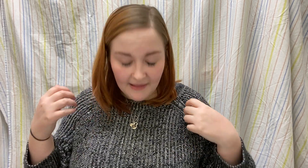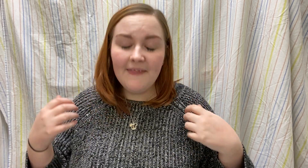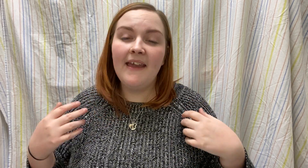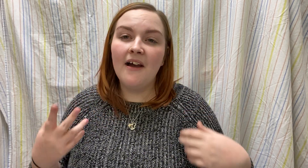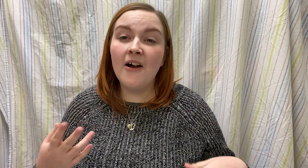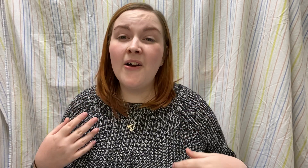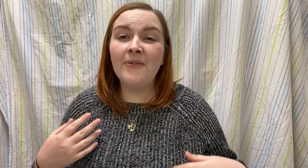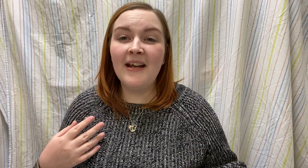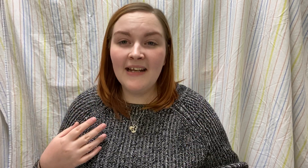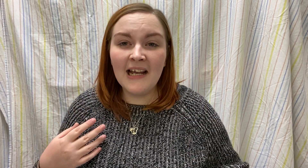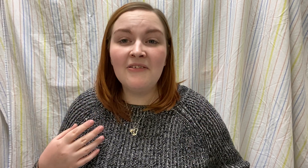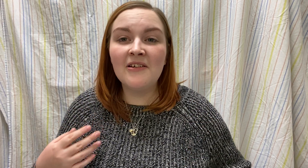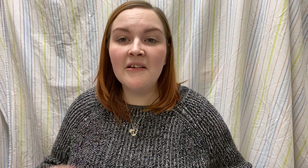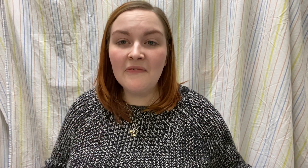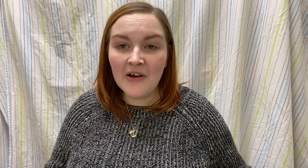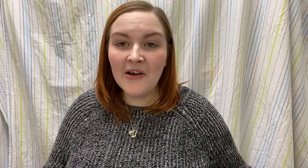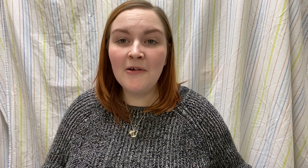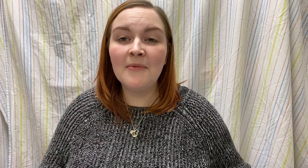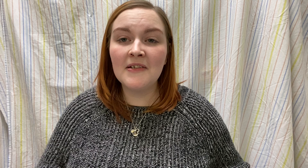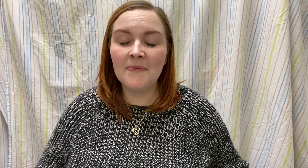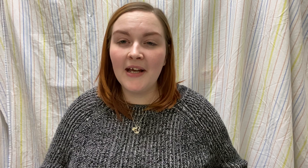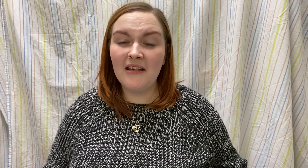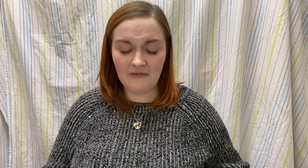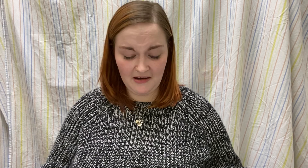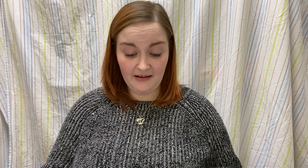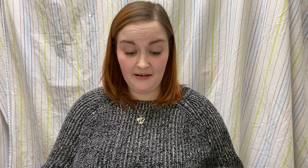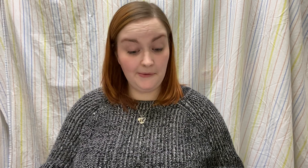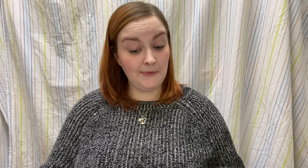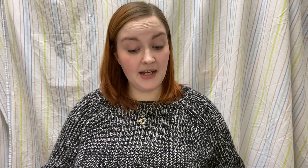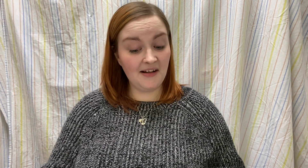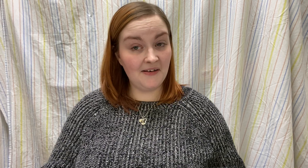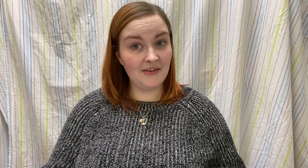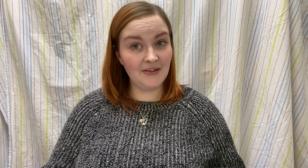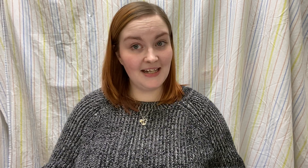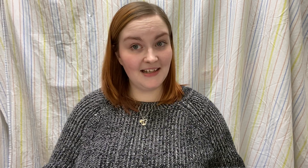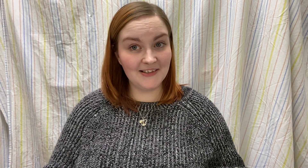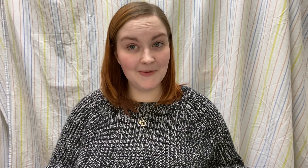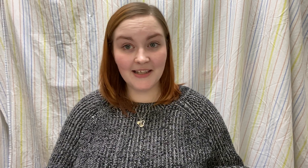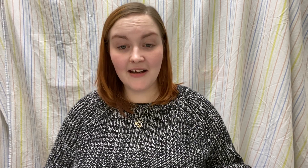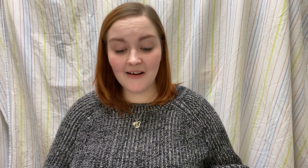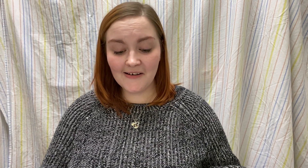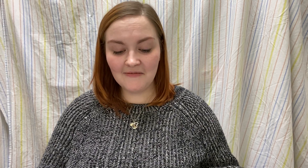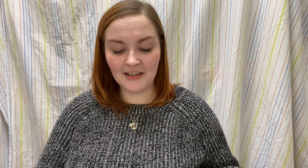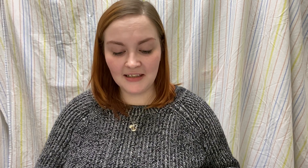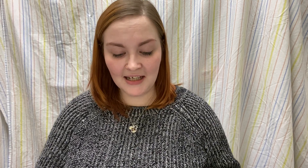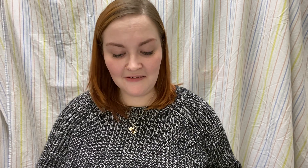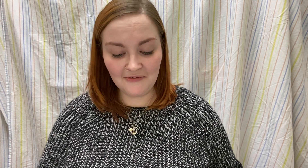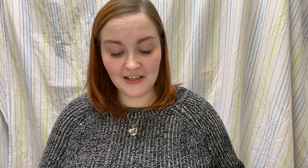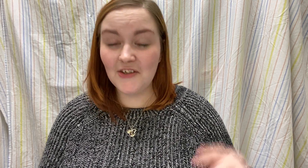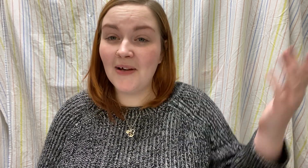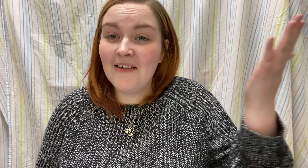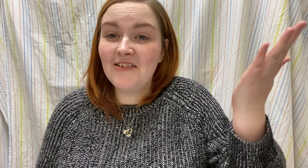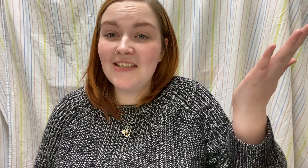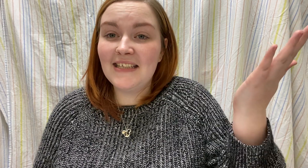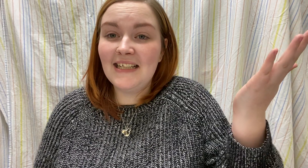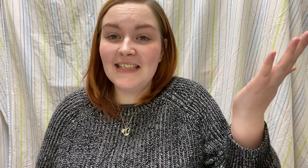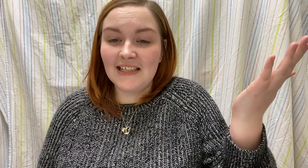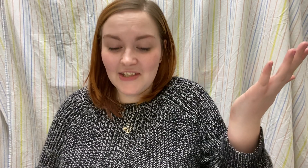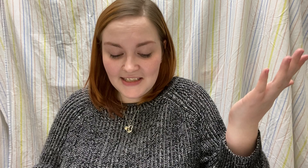They all ran after the farmer's wife, who cut off their tails with a carving knife. Did you ever see such a sight